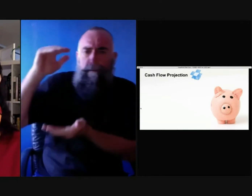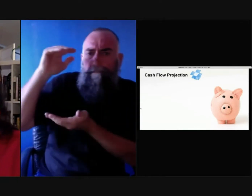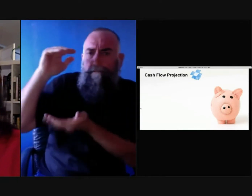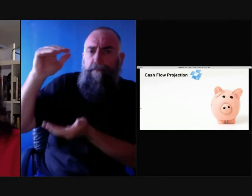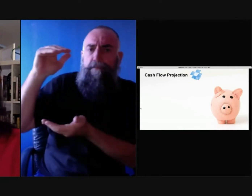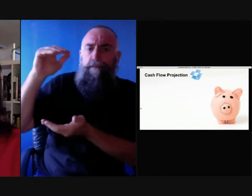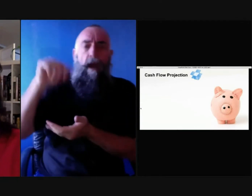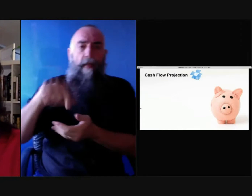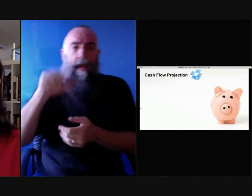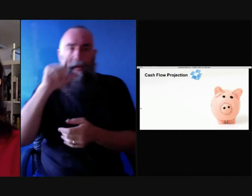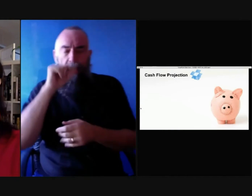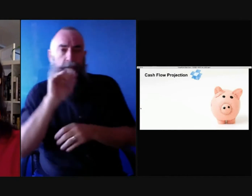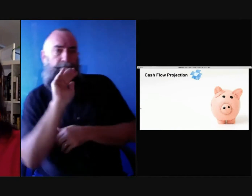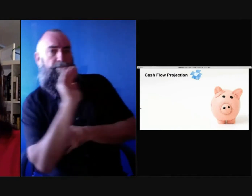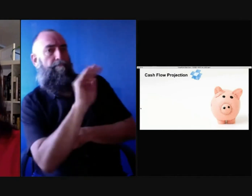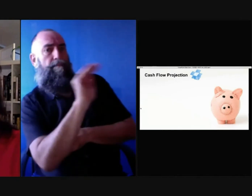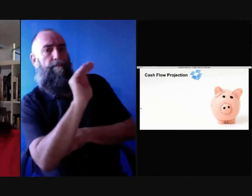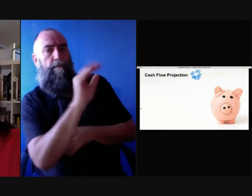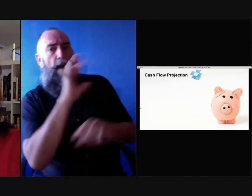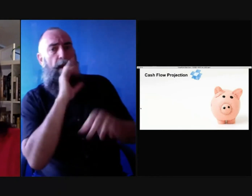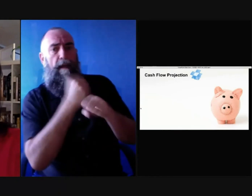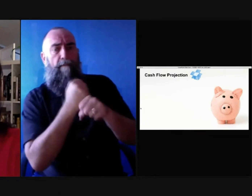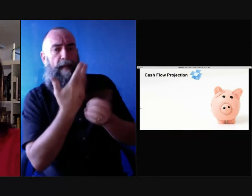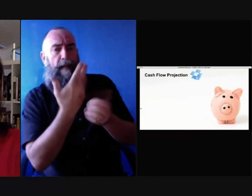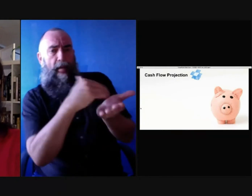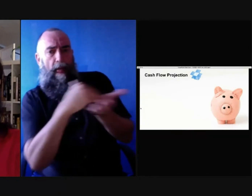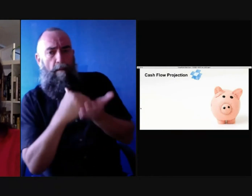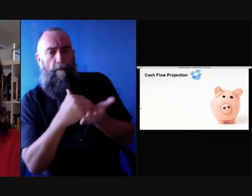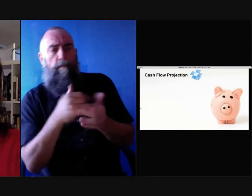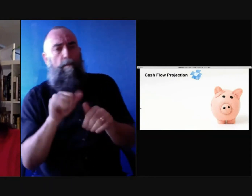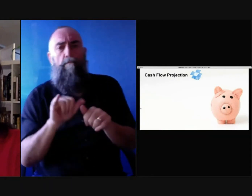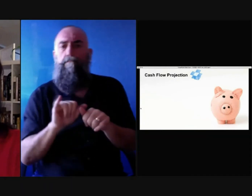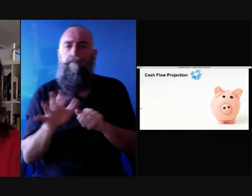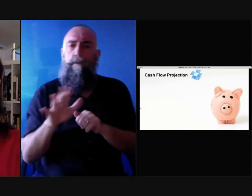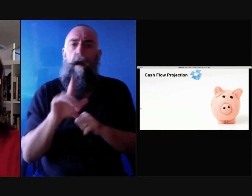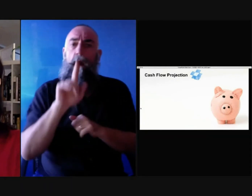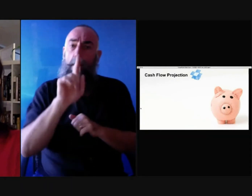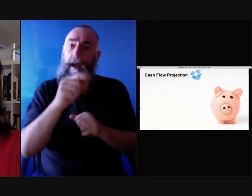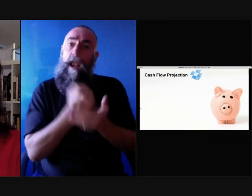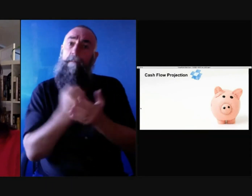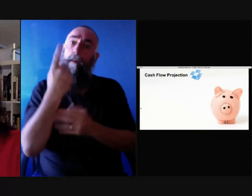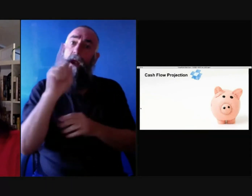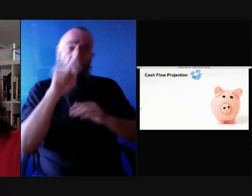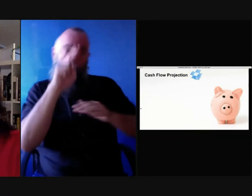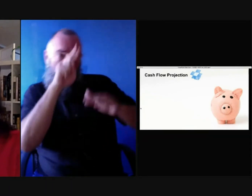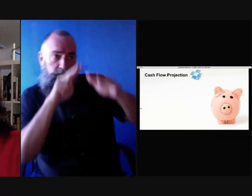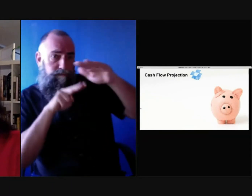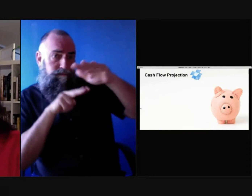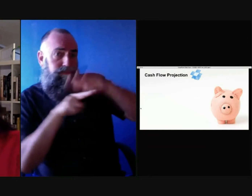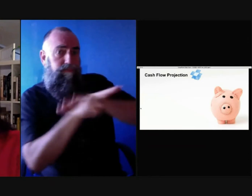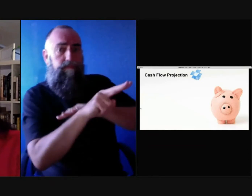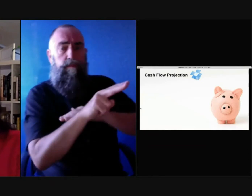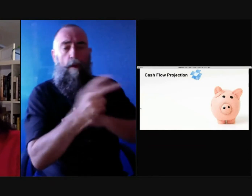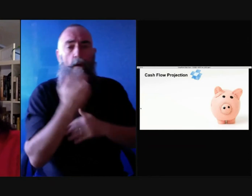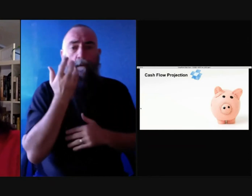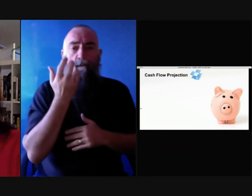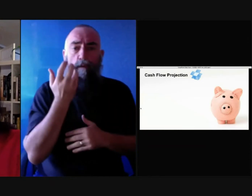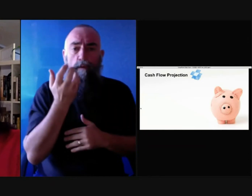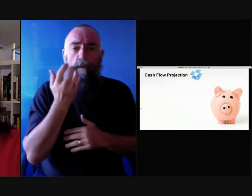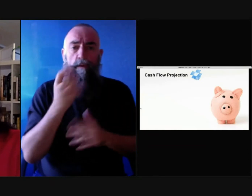moment. But now is the time to simply look into the future and project how much money you have coming